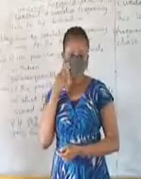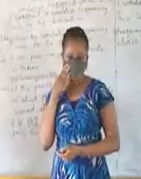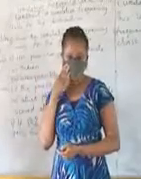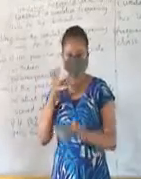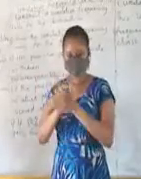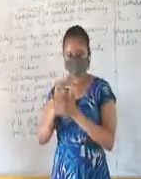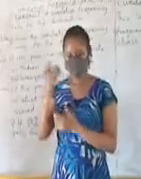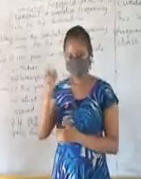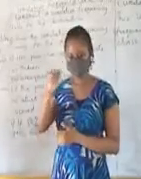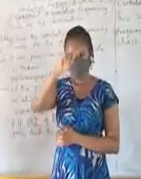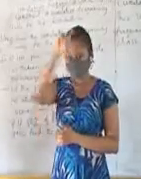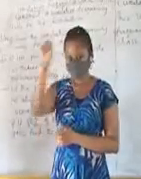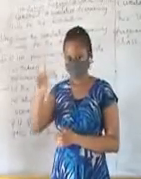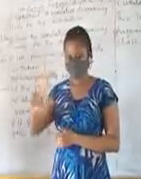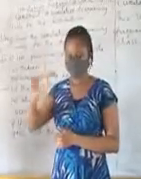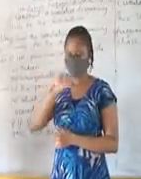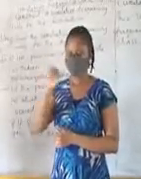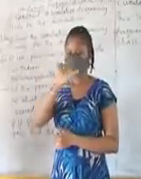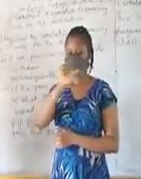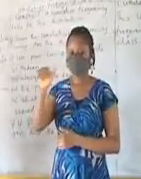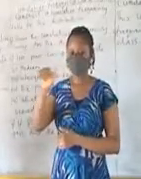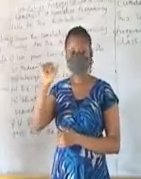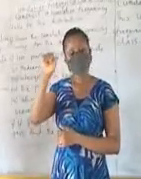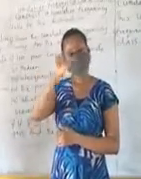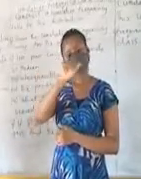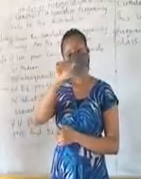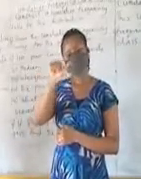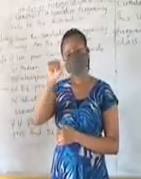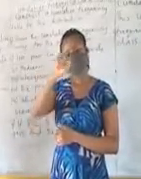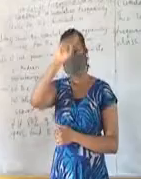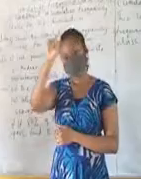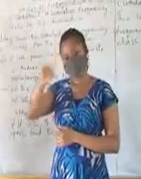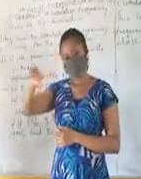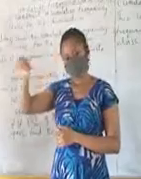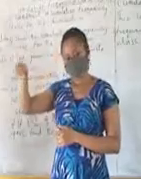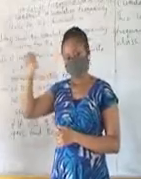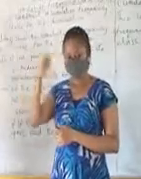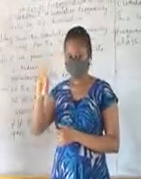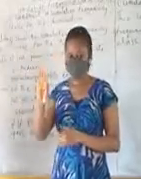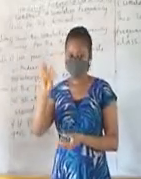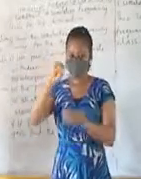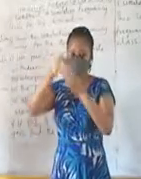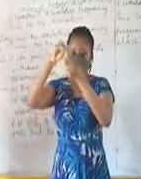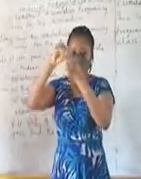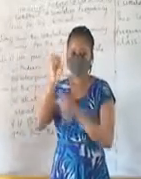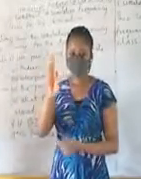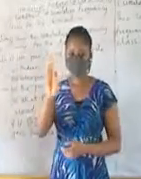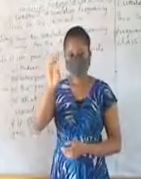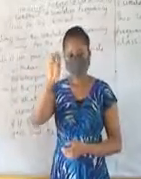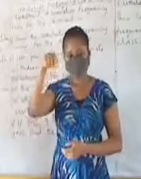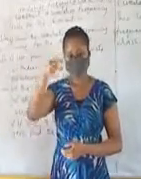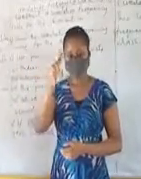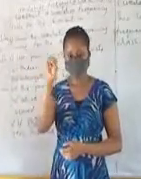already aware that the curve is a curve, or the graph is a graph of cumulative frequency against the upper class